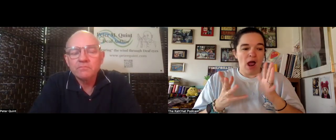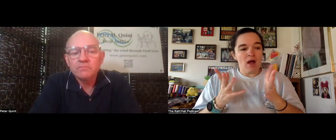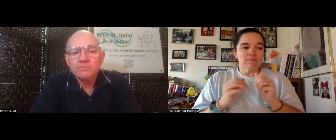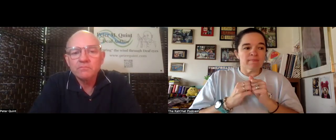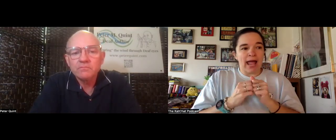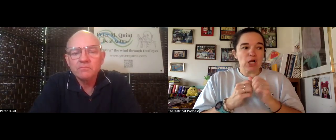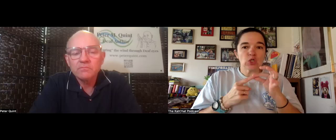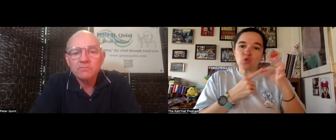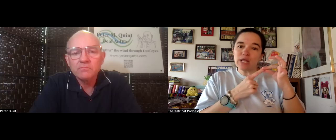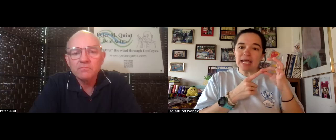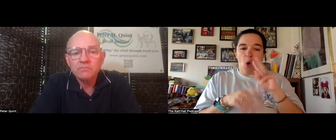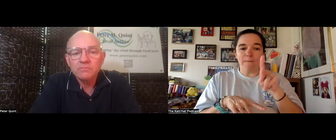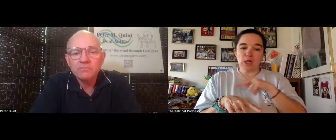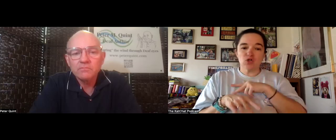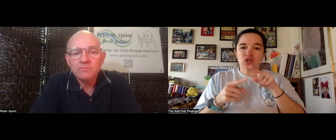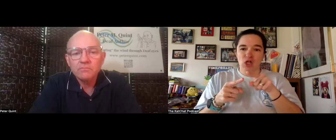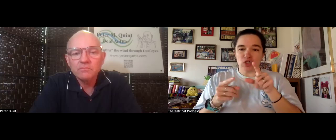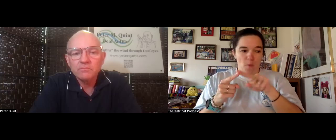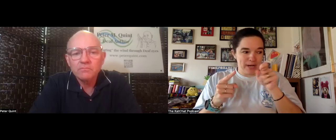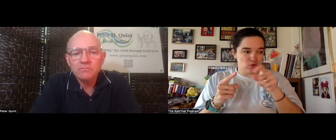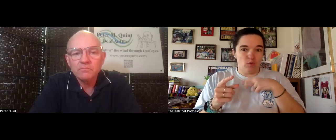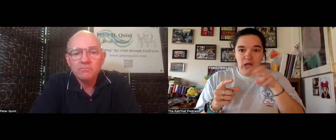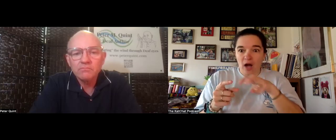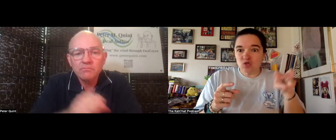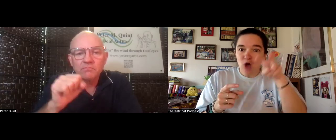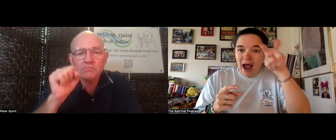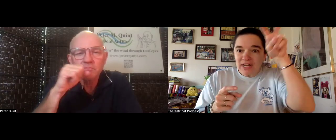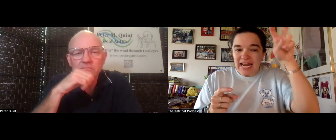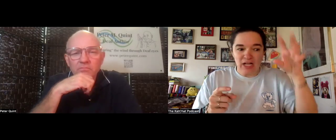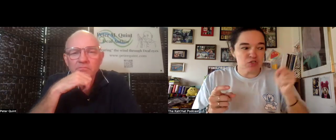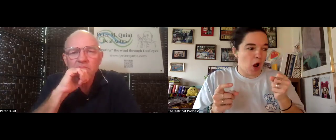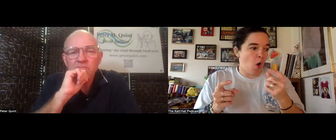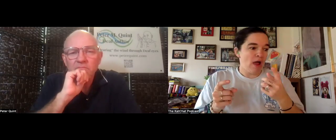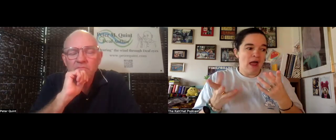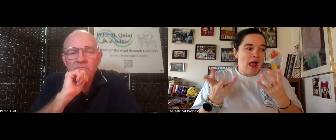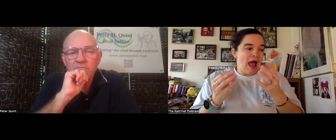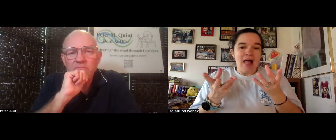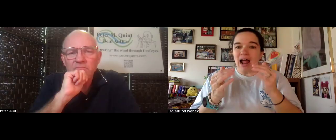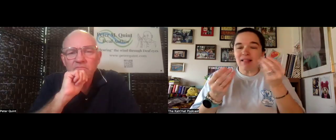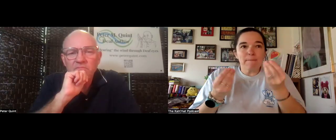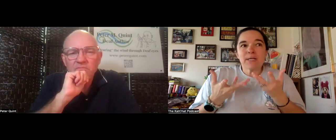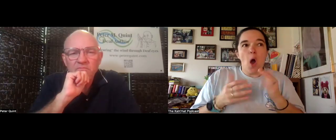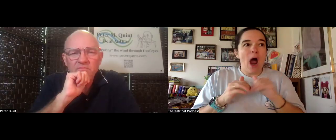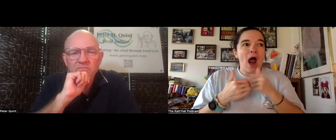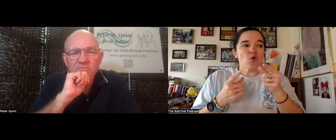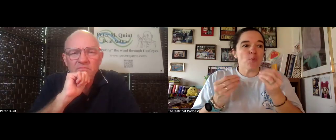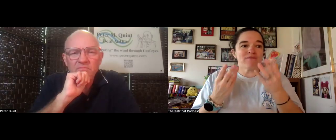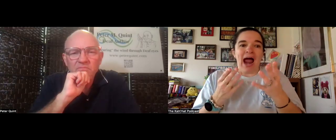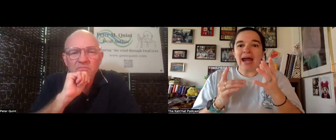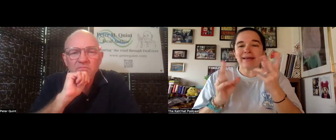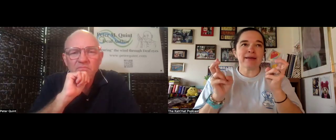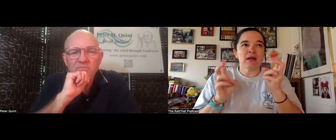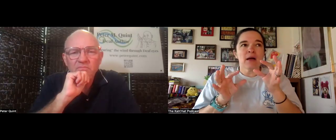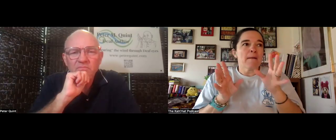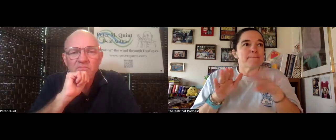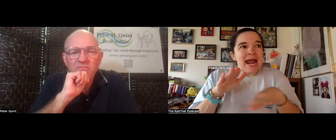are like unique or personal to you because you've done traveling. So, like, let me know how to